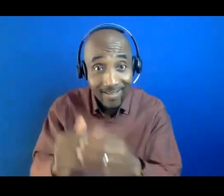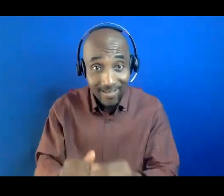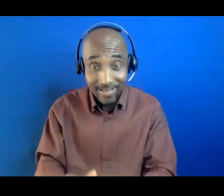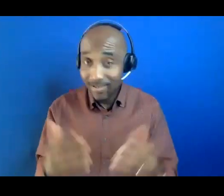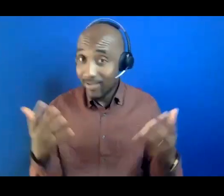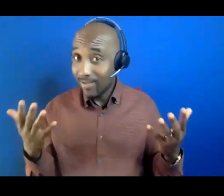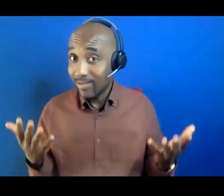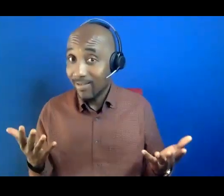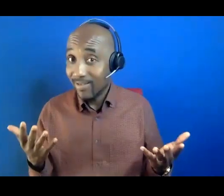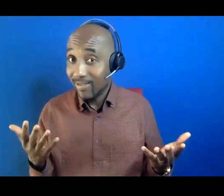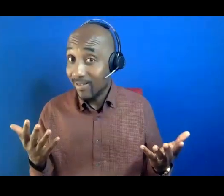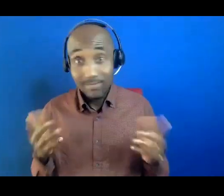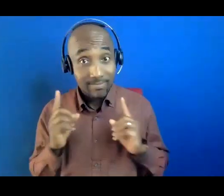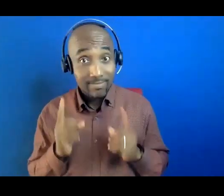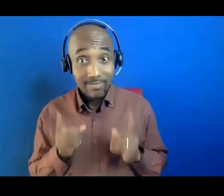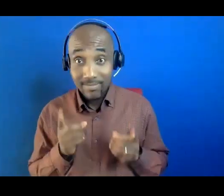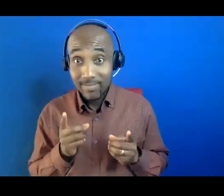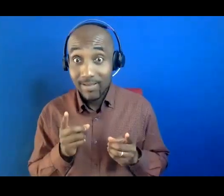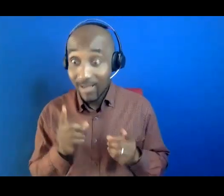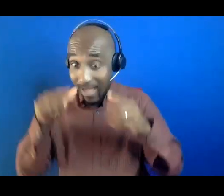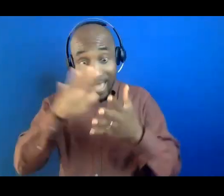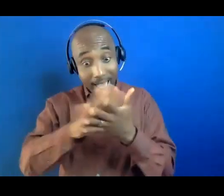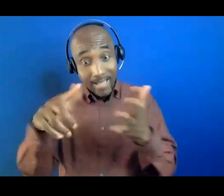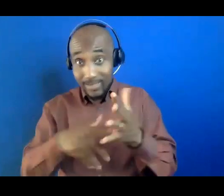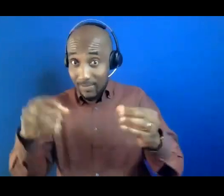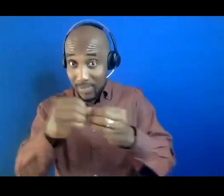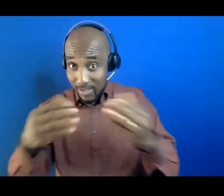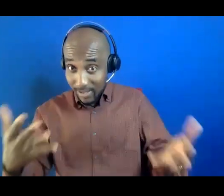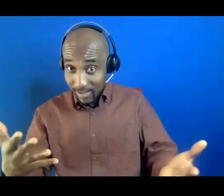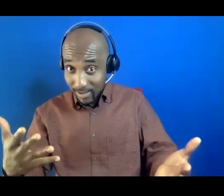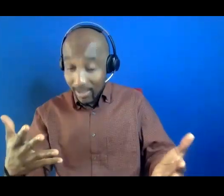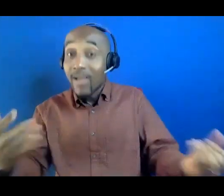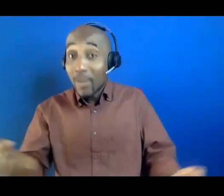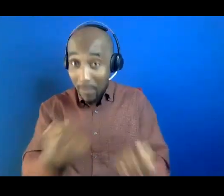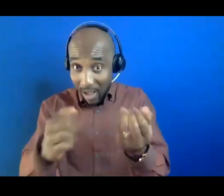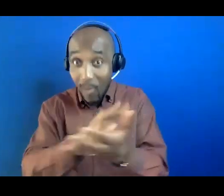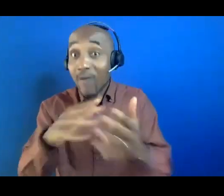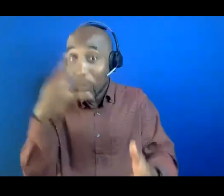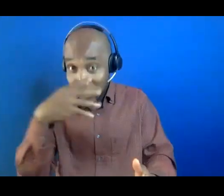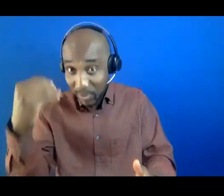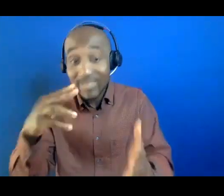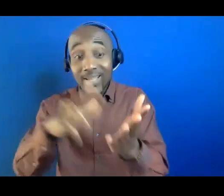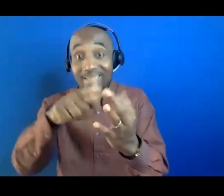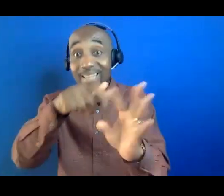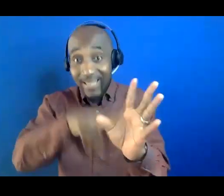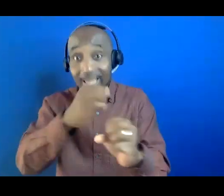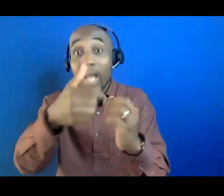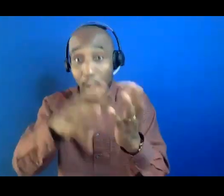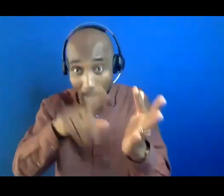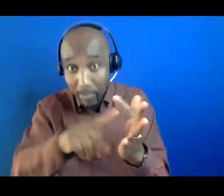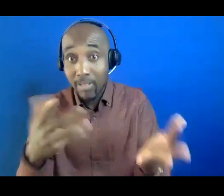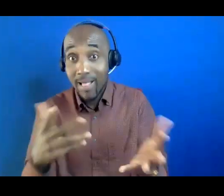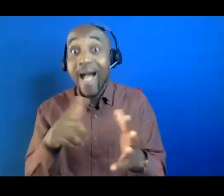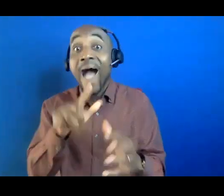there is no other way to explain what has happened here at HTB without the power of the Holy Spirit.